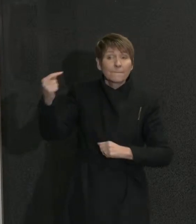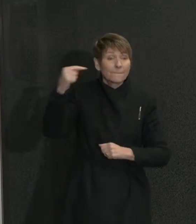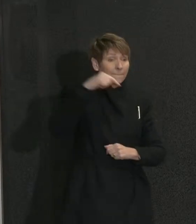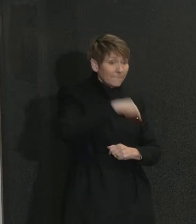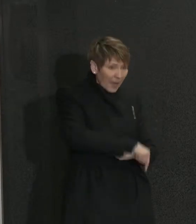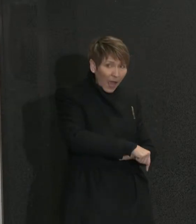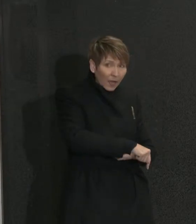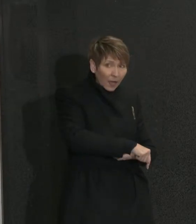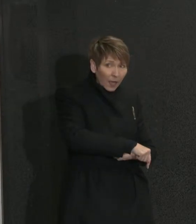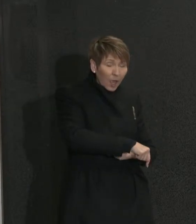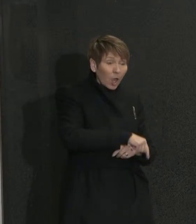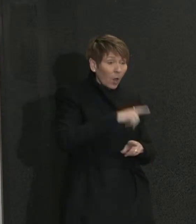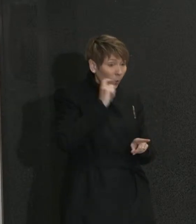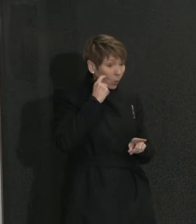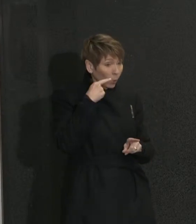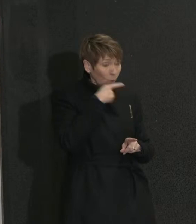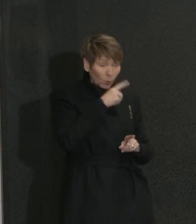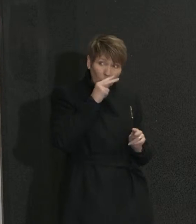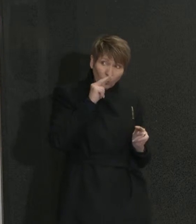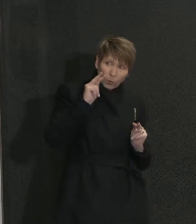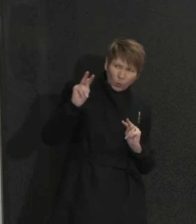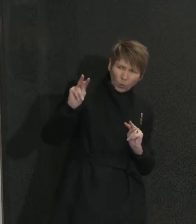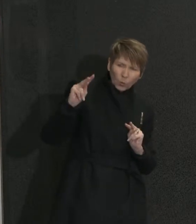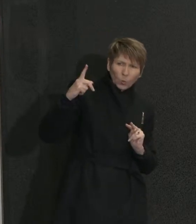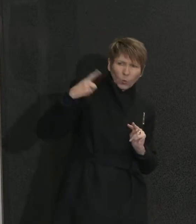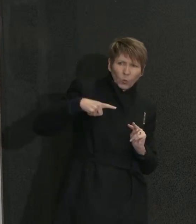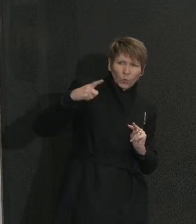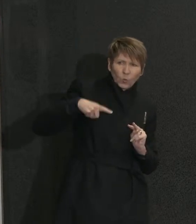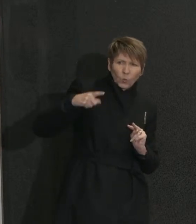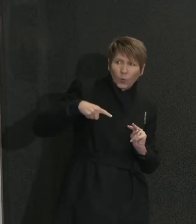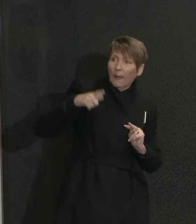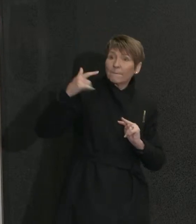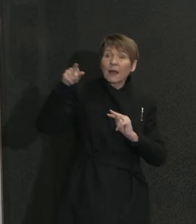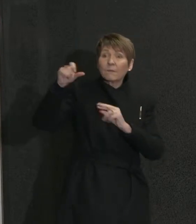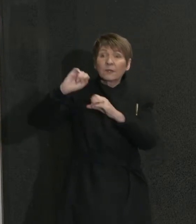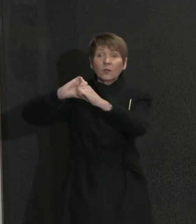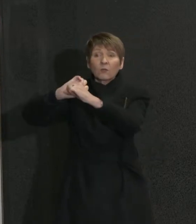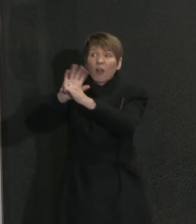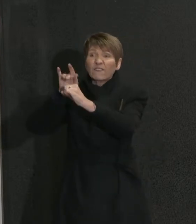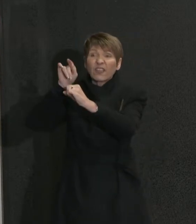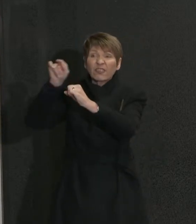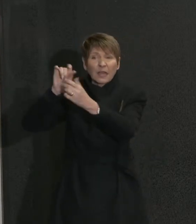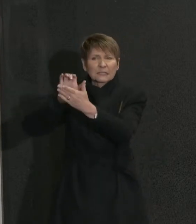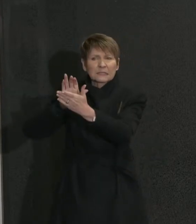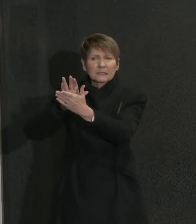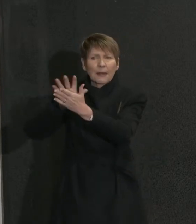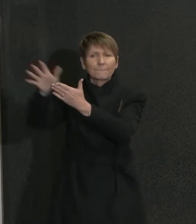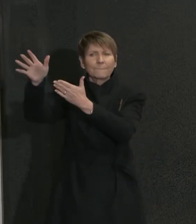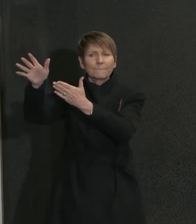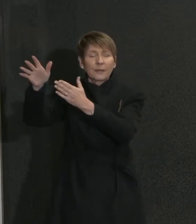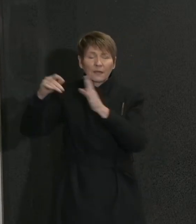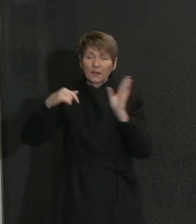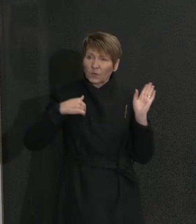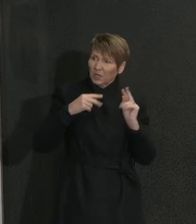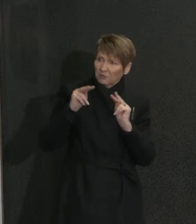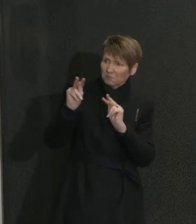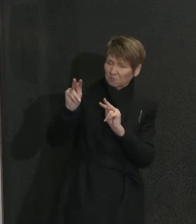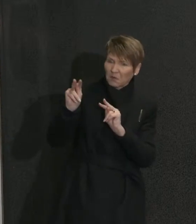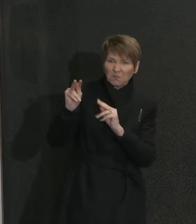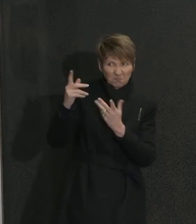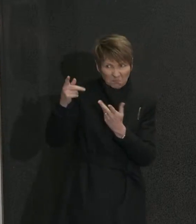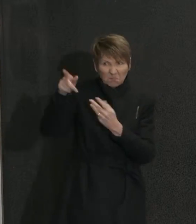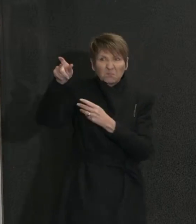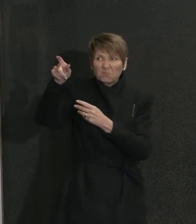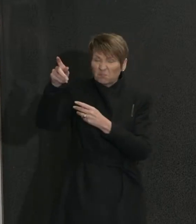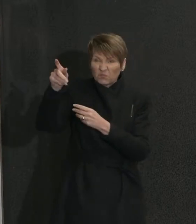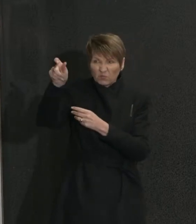investigation. They tested negative throughout their stay in New South Wales Hotel Quarantine. They departed on schedule on the 15th of July, went straight to the airport, jumped